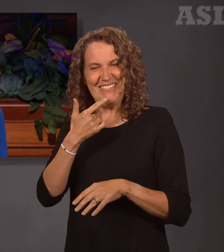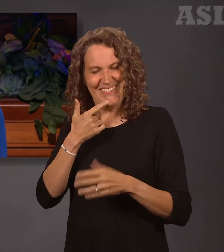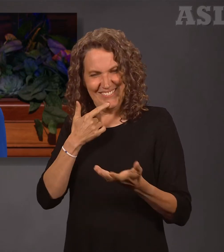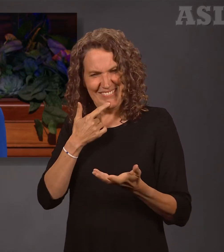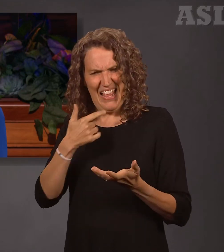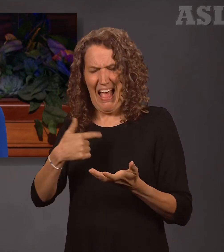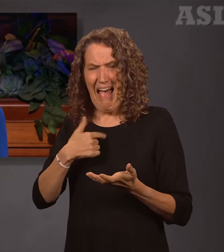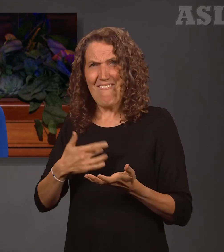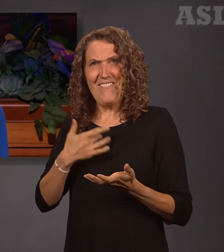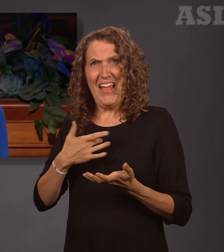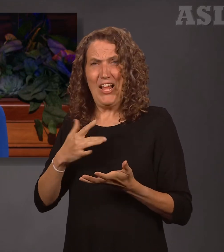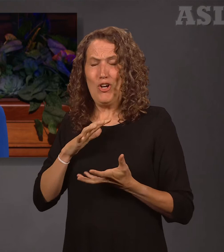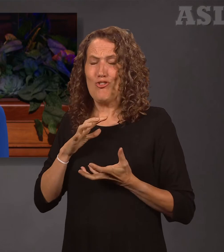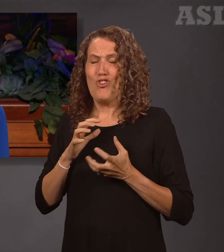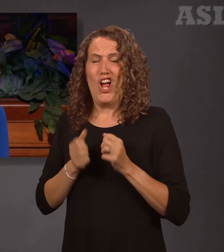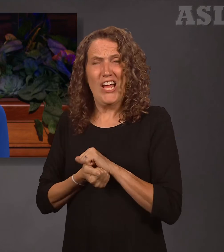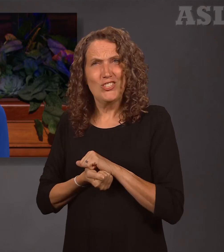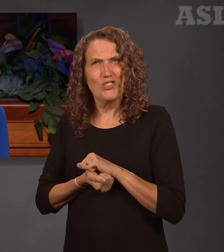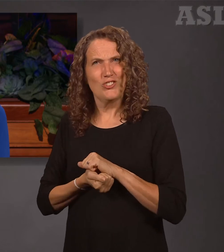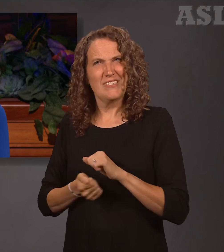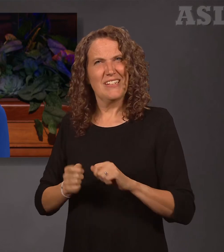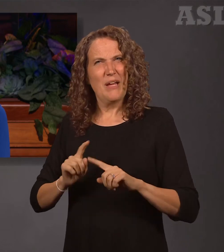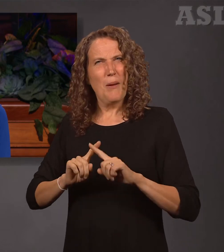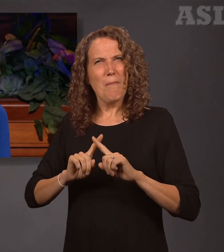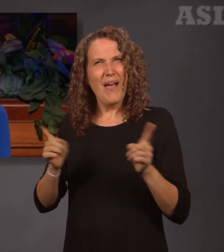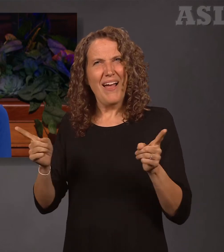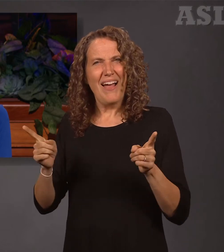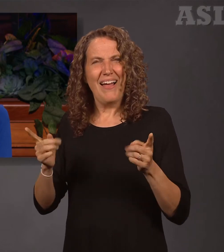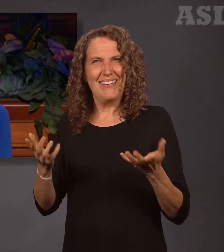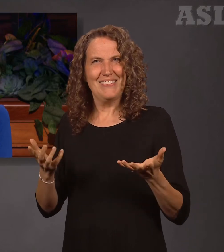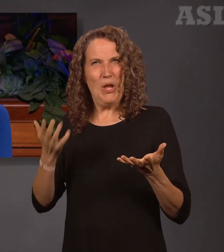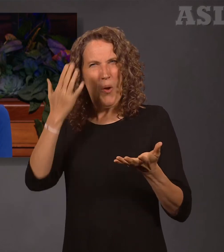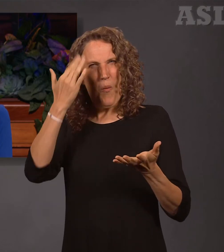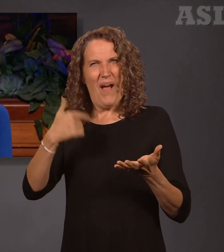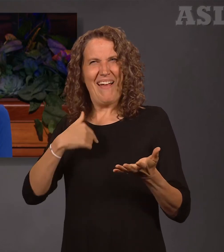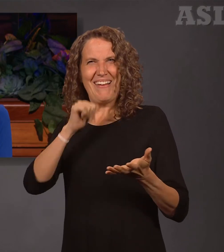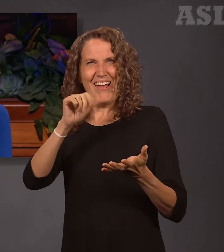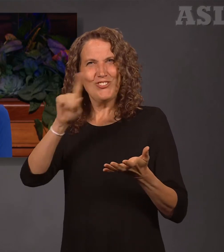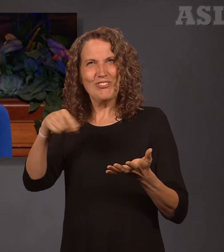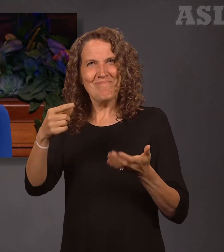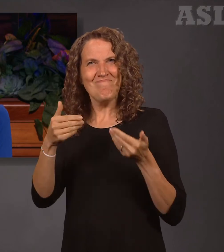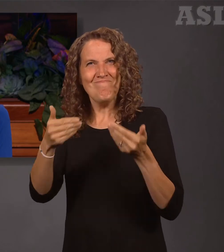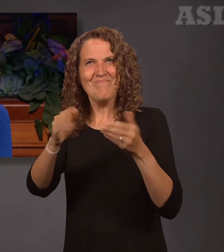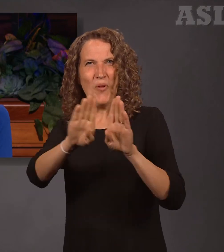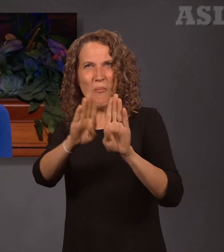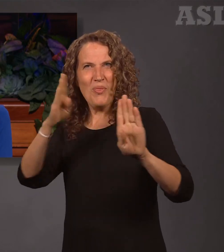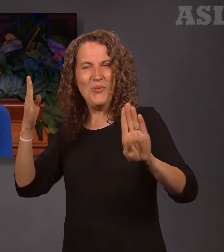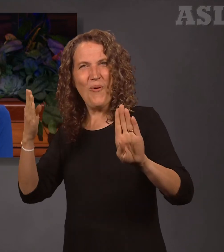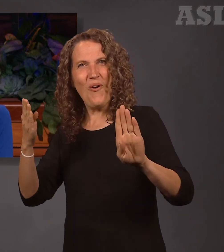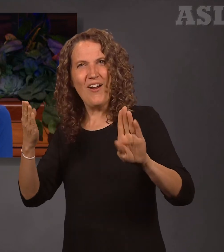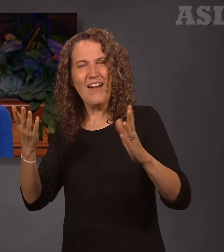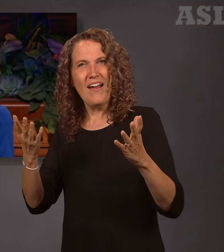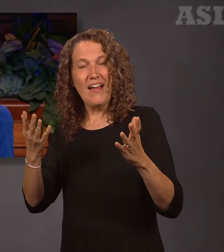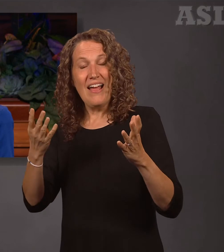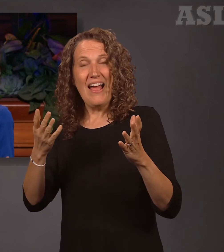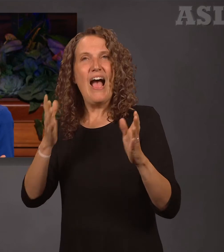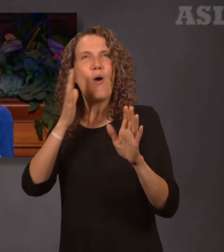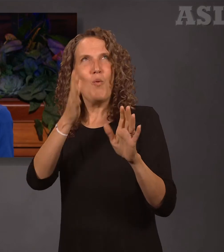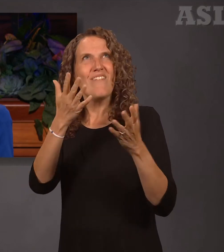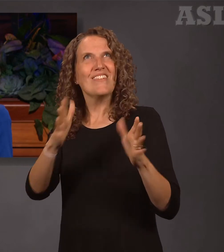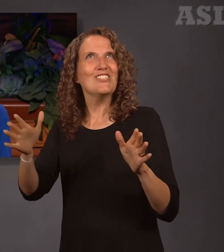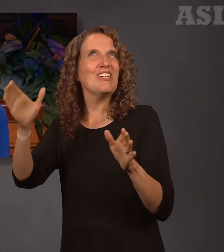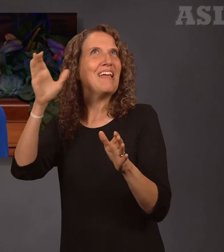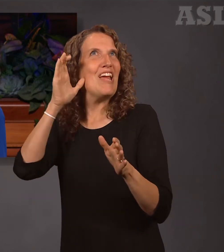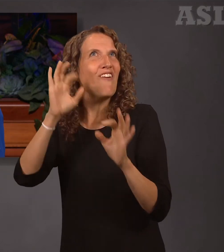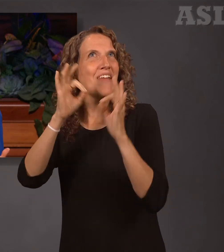I was crushed but what would have happened if I had just opened the door what would I have heard